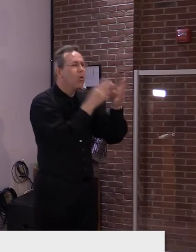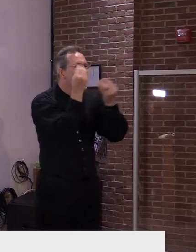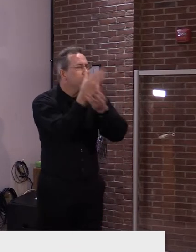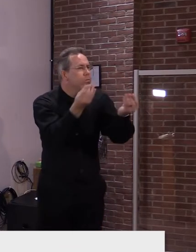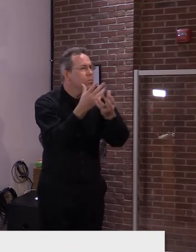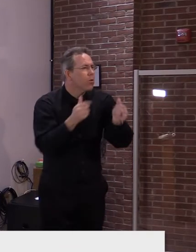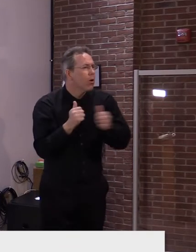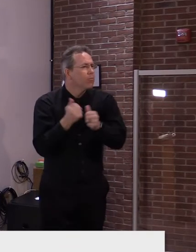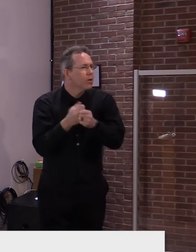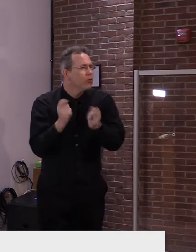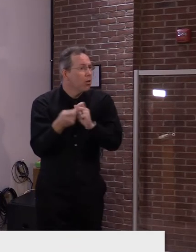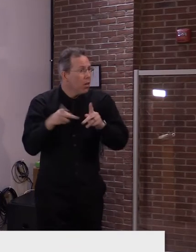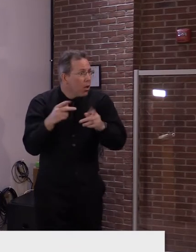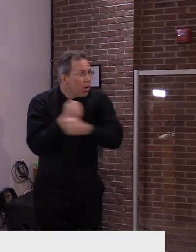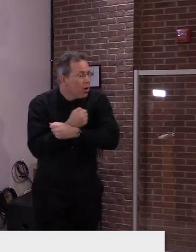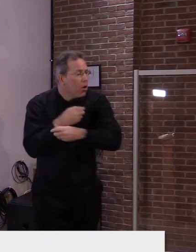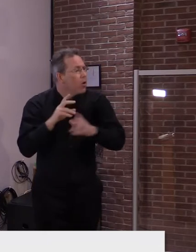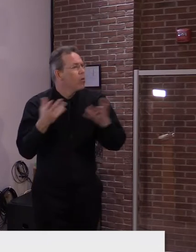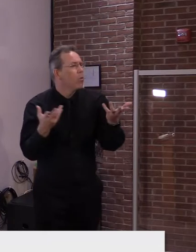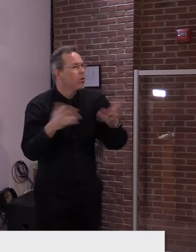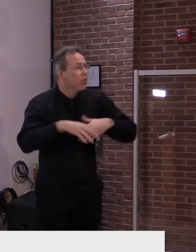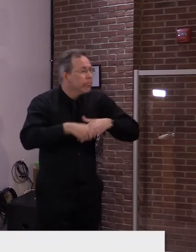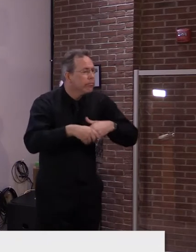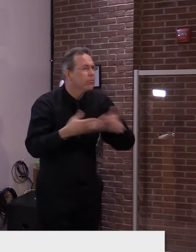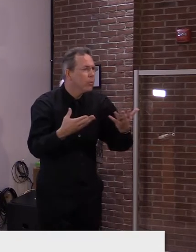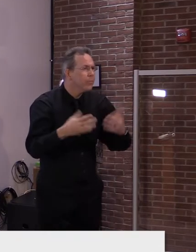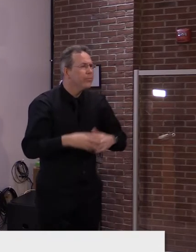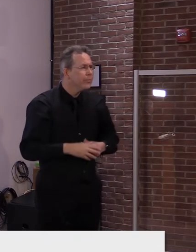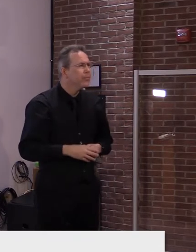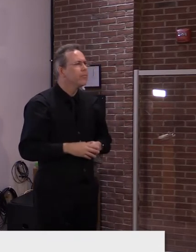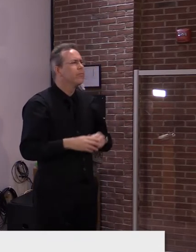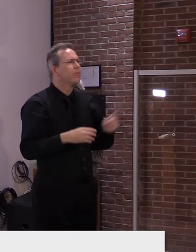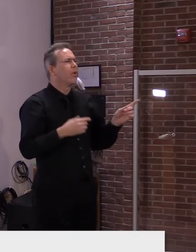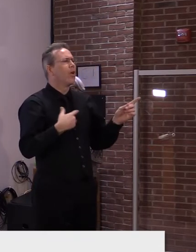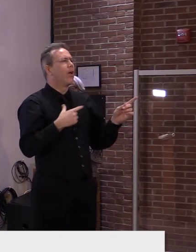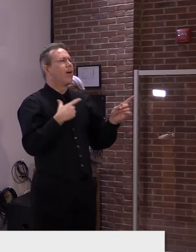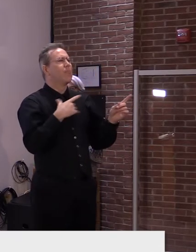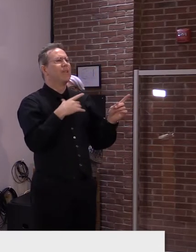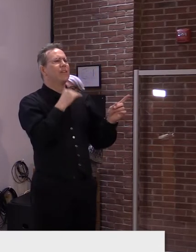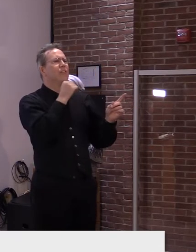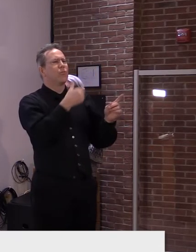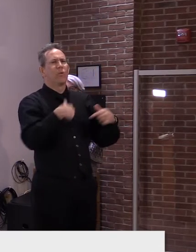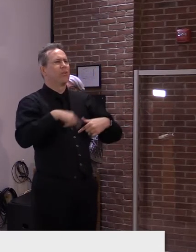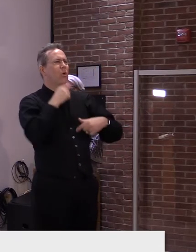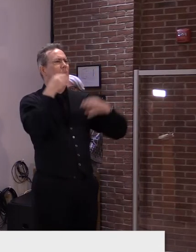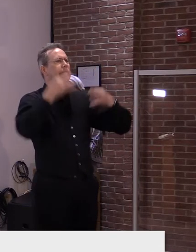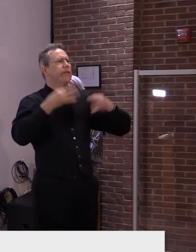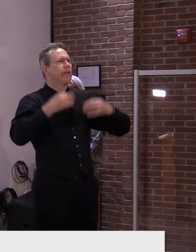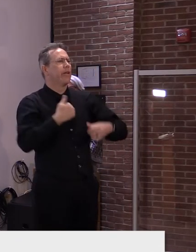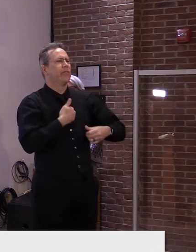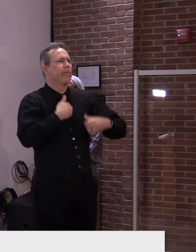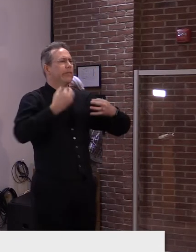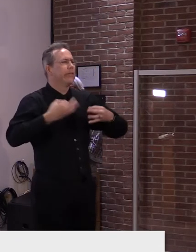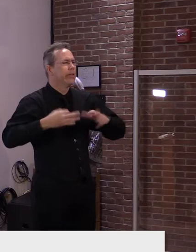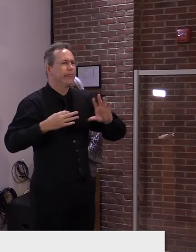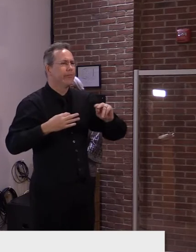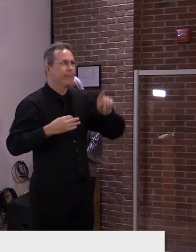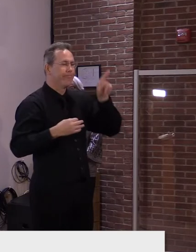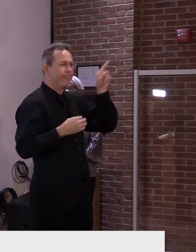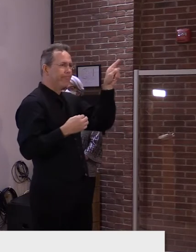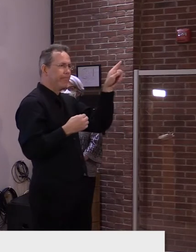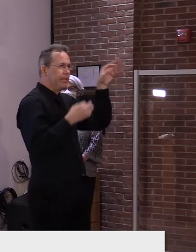our schedule is dictated a little bit by CMS on the skilled nursing facilities. But we